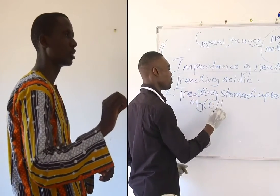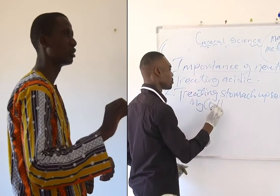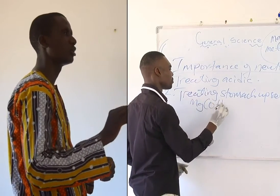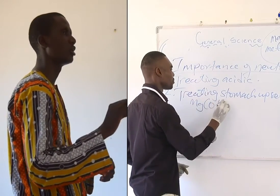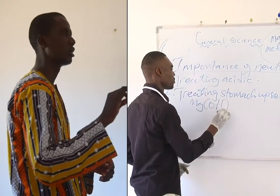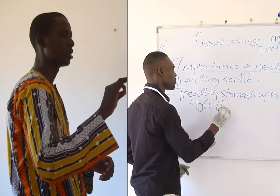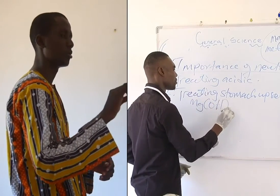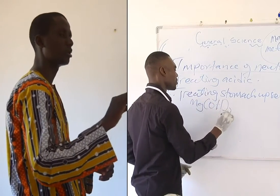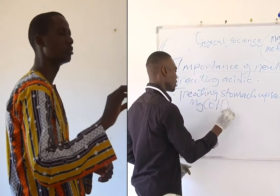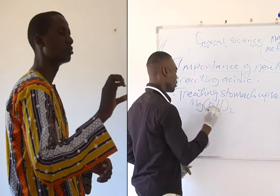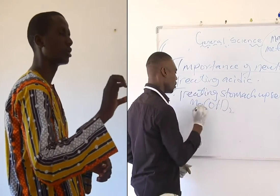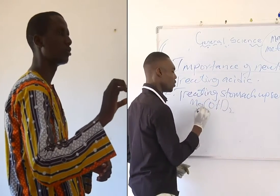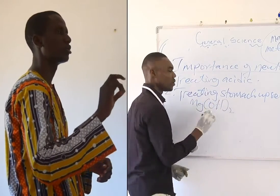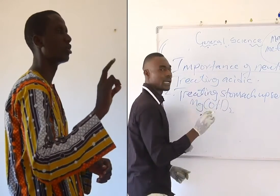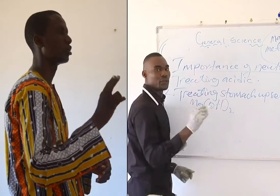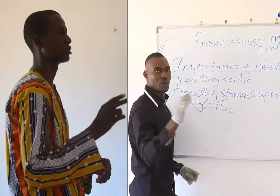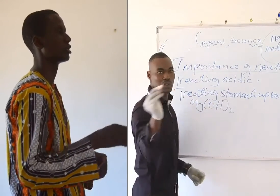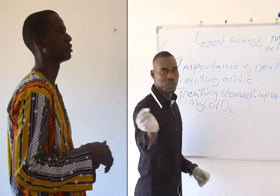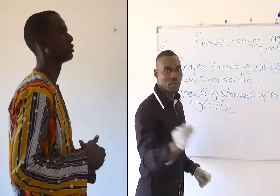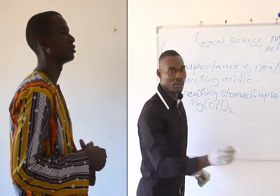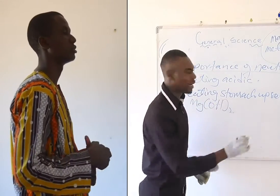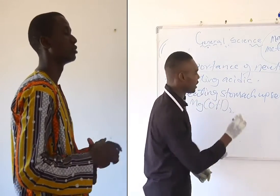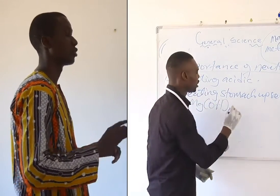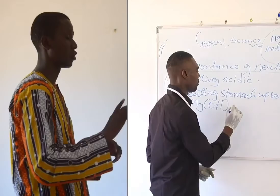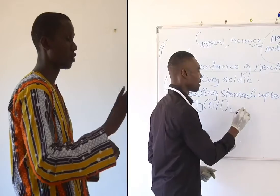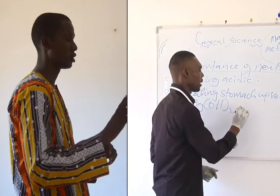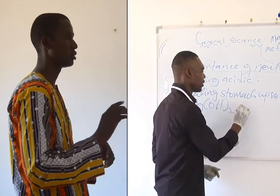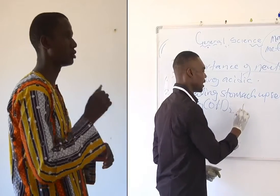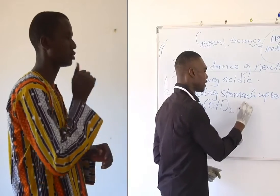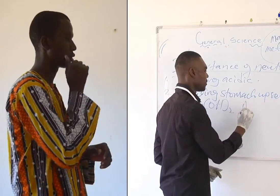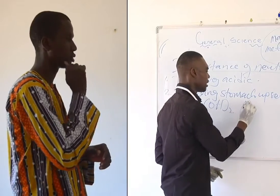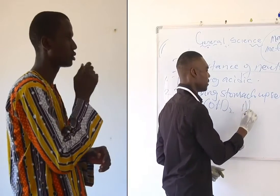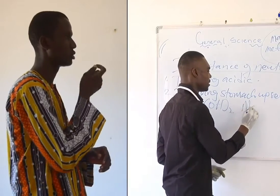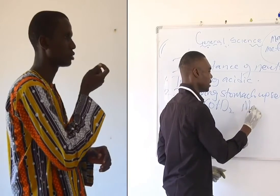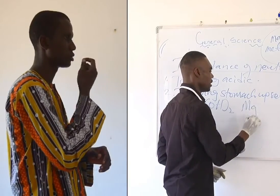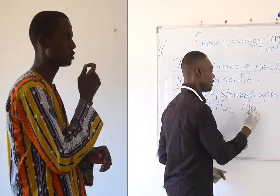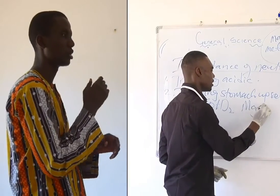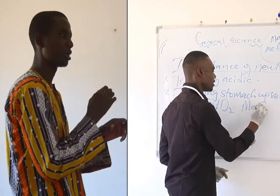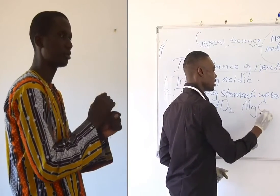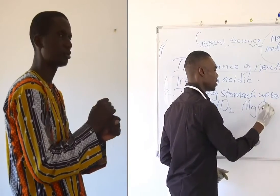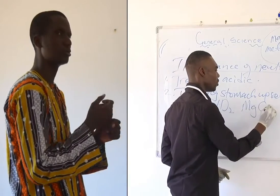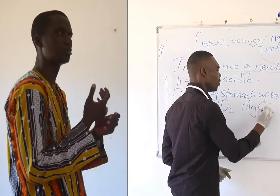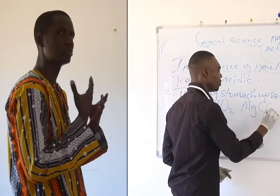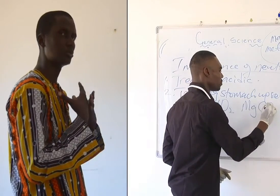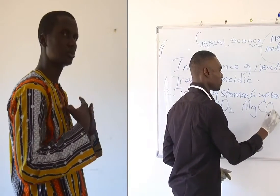MgOH2, or you can use magnesium carbonate,